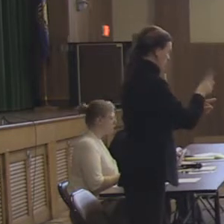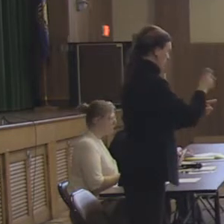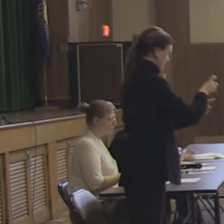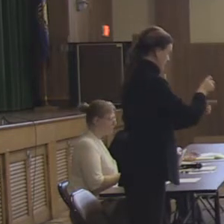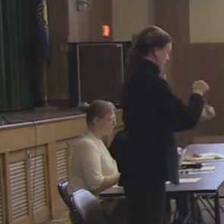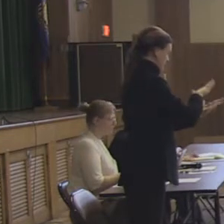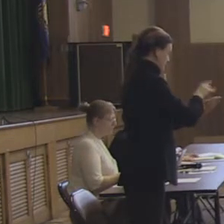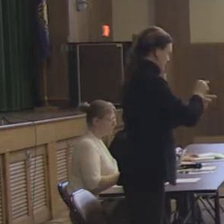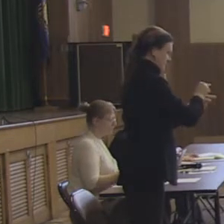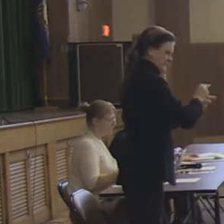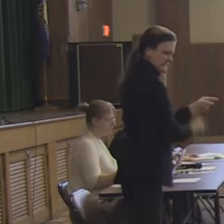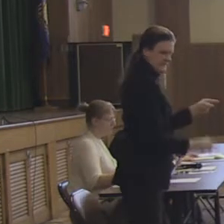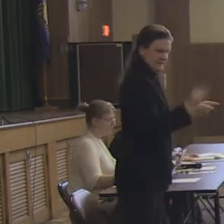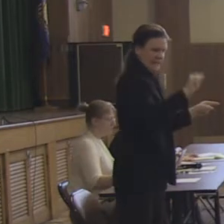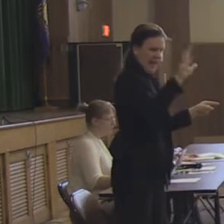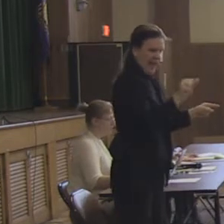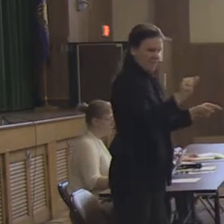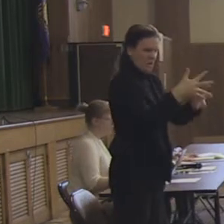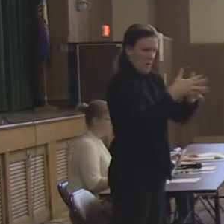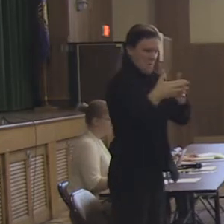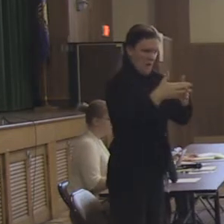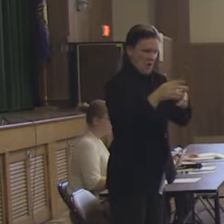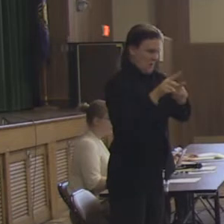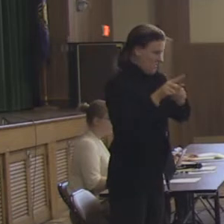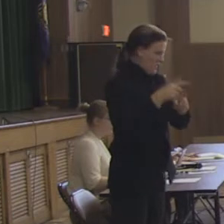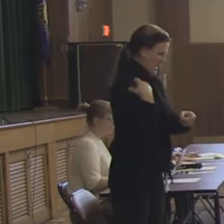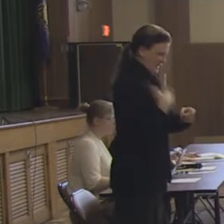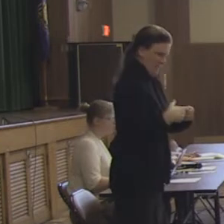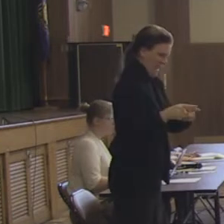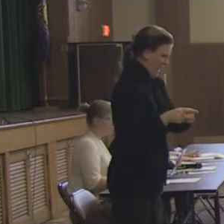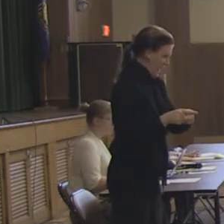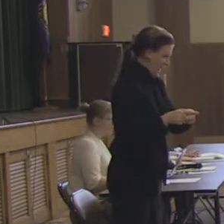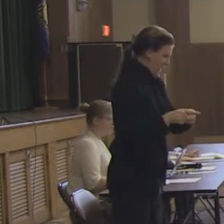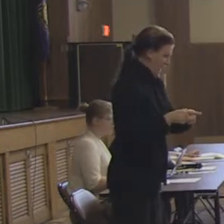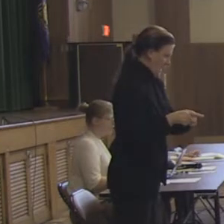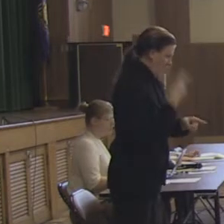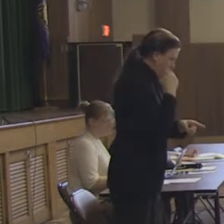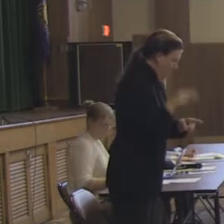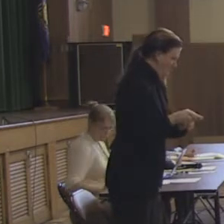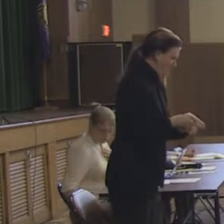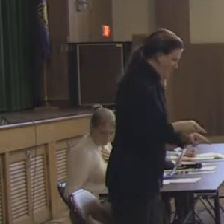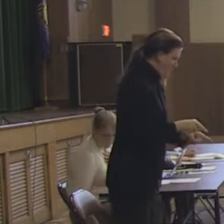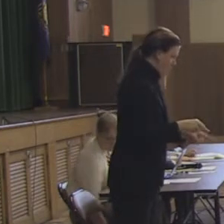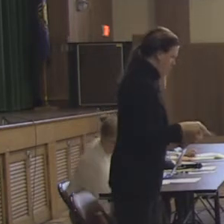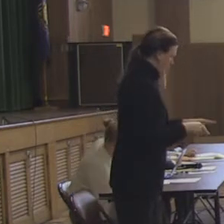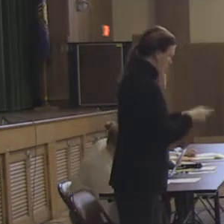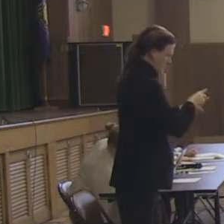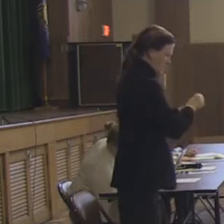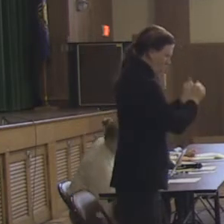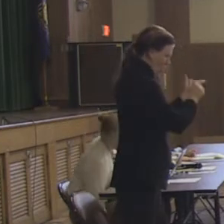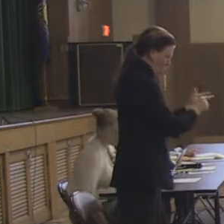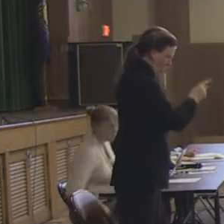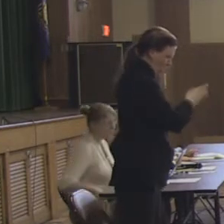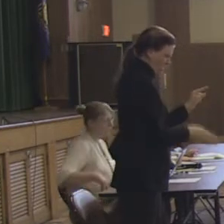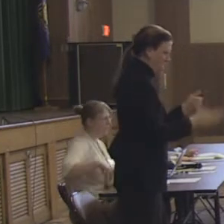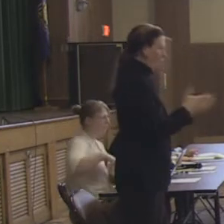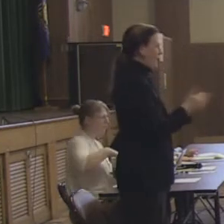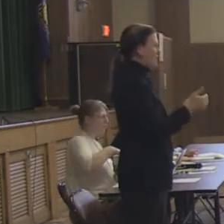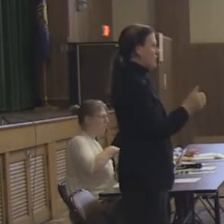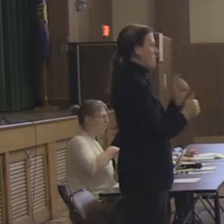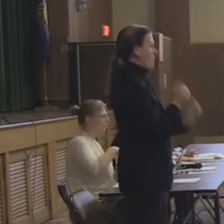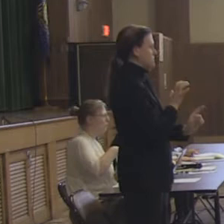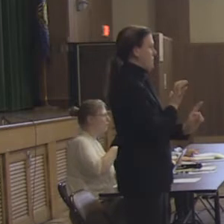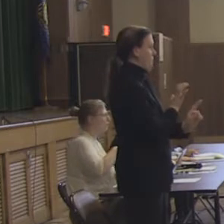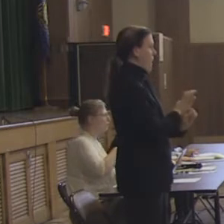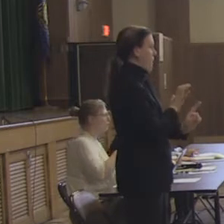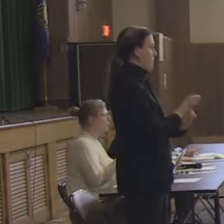be addressed, we have an African-American population, we have an Hispanic population, or whatever that is the catchphrase of that year.